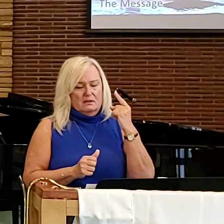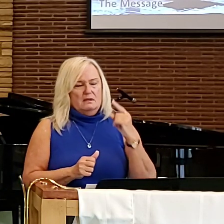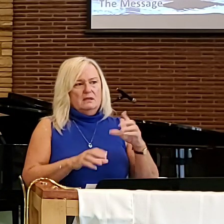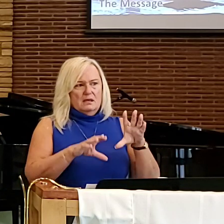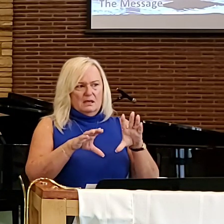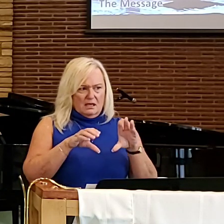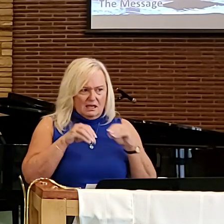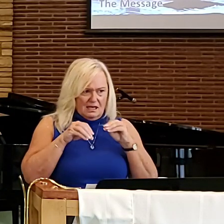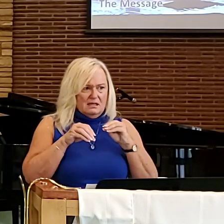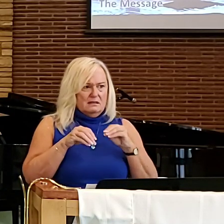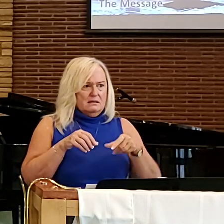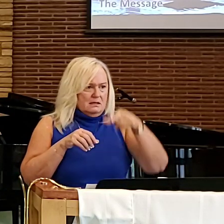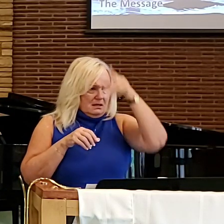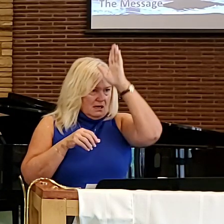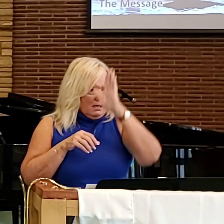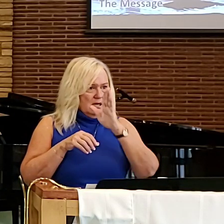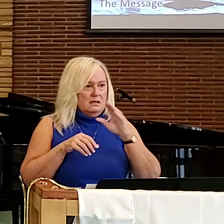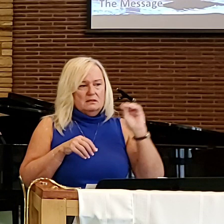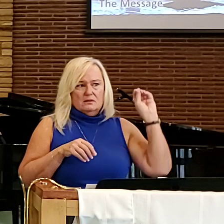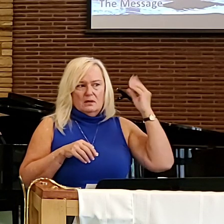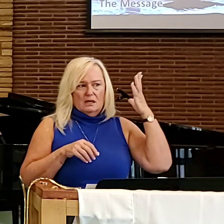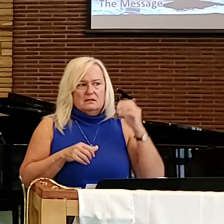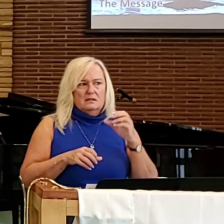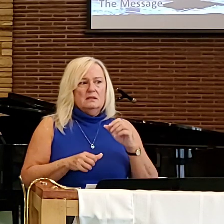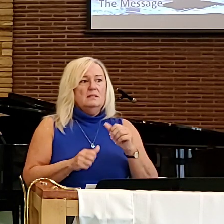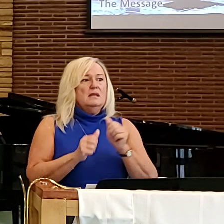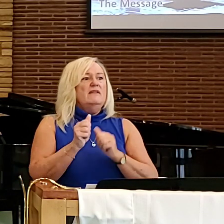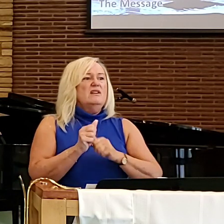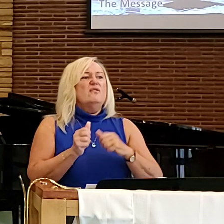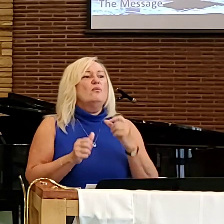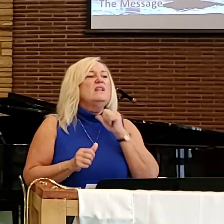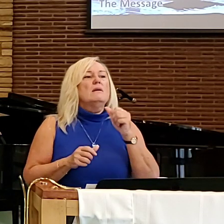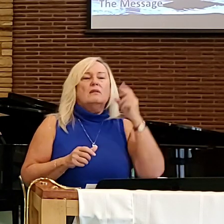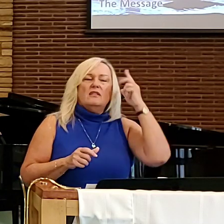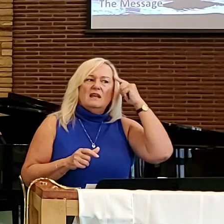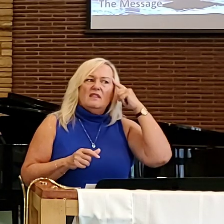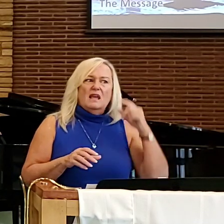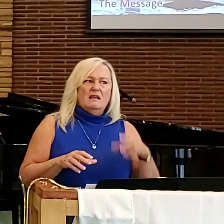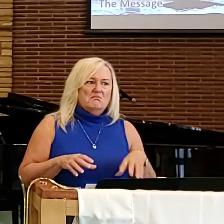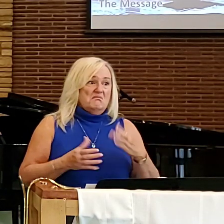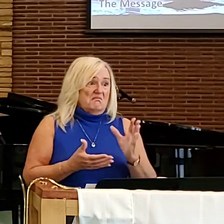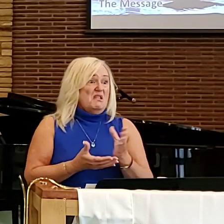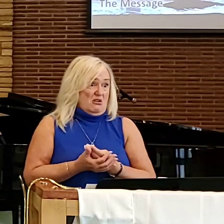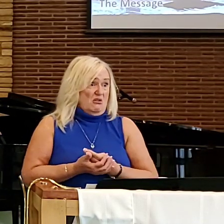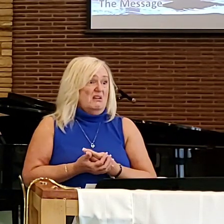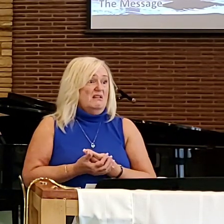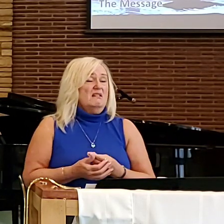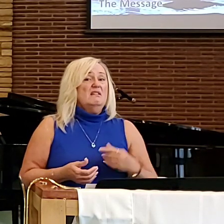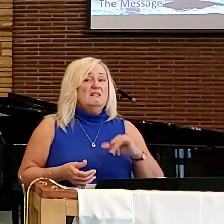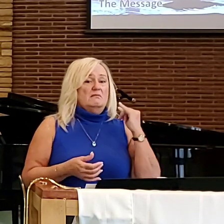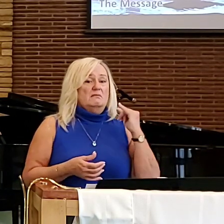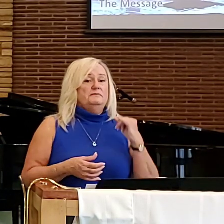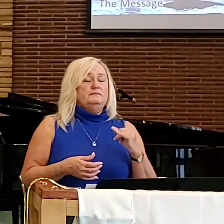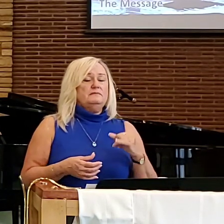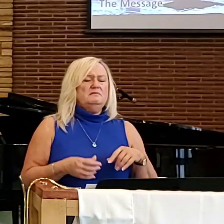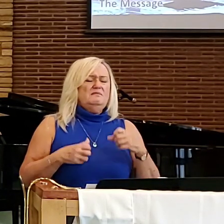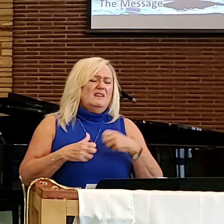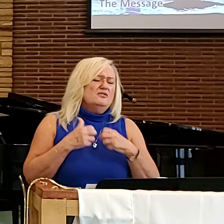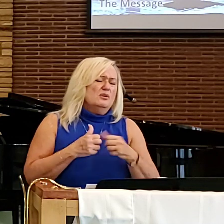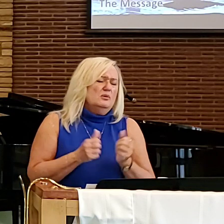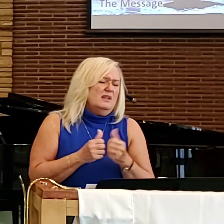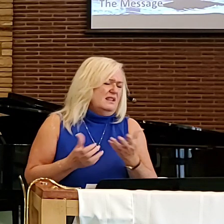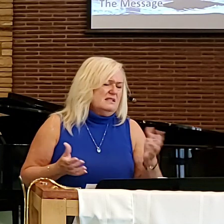gets God's grace, even if we don't think they earned it? So, I struggled with